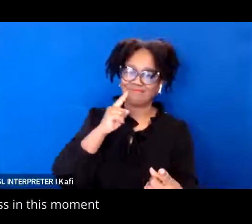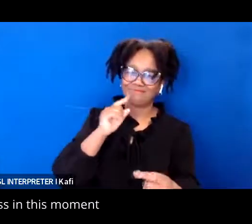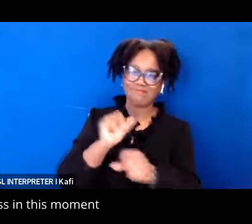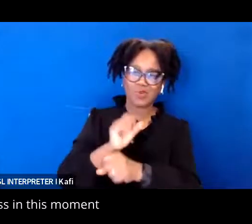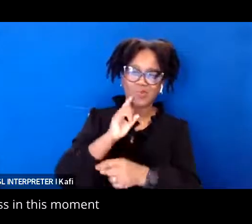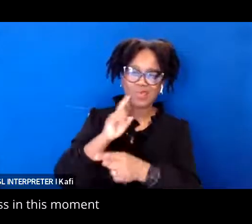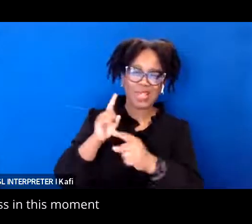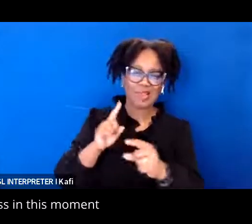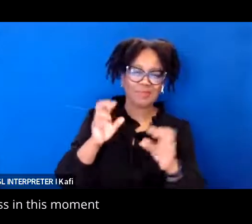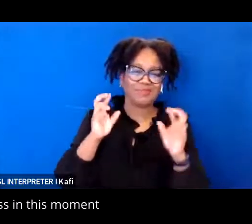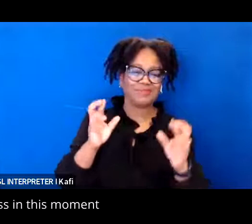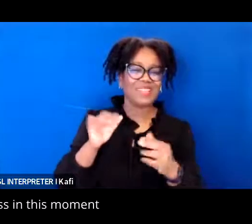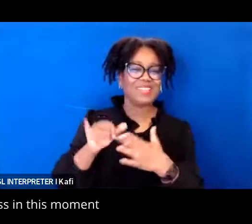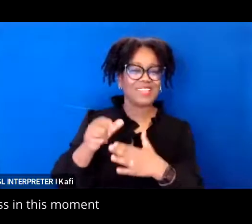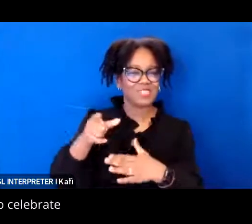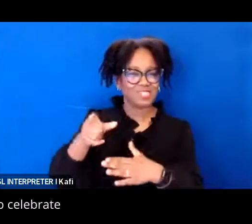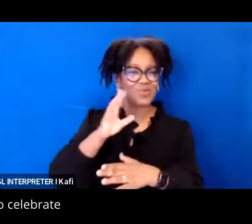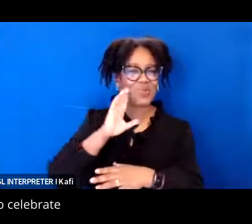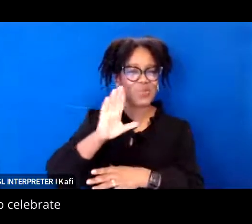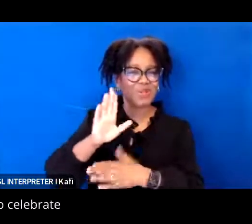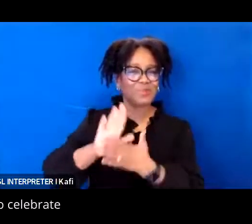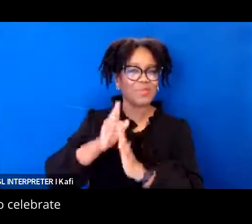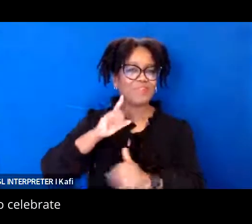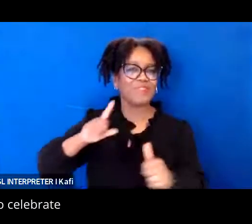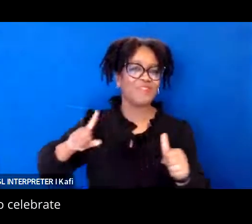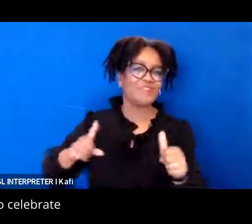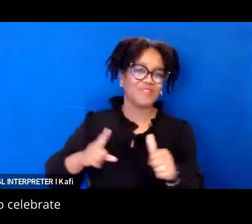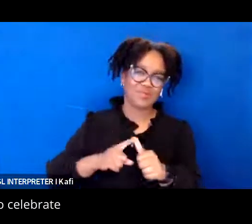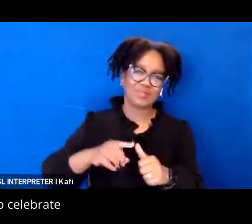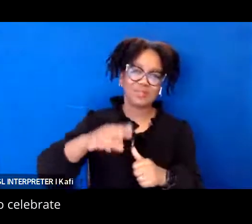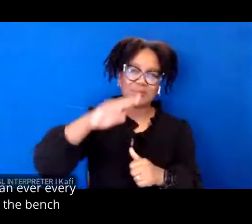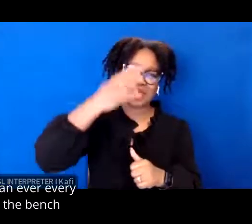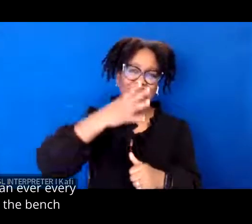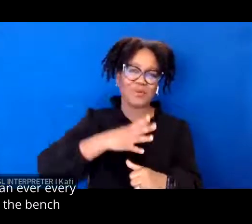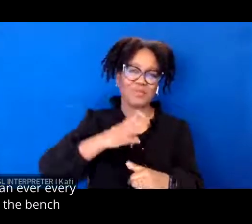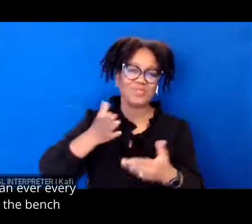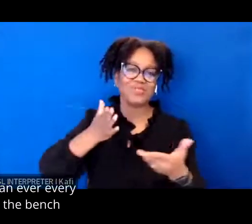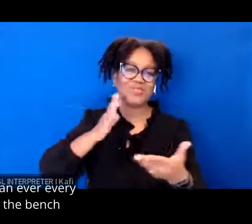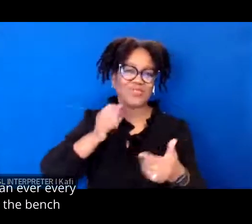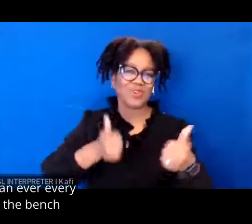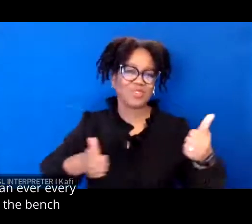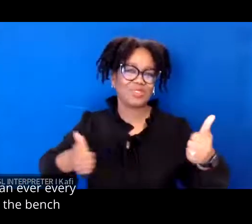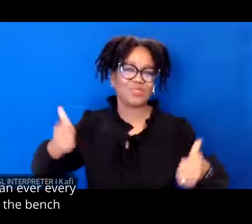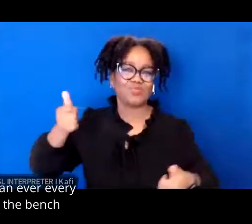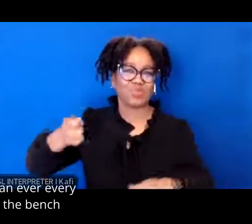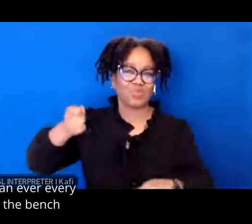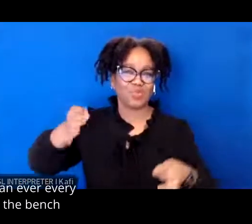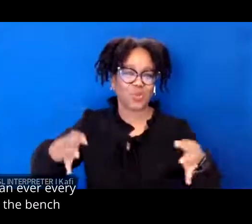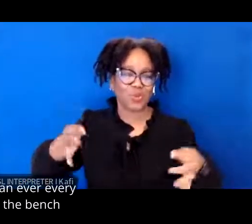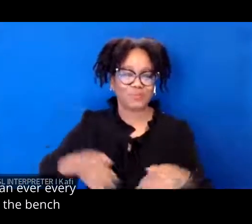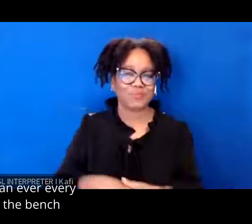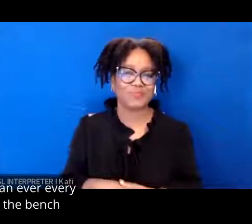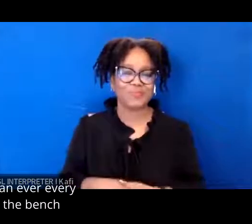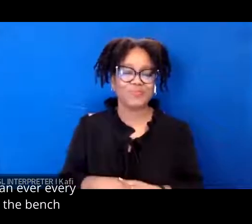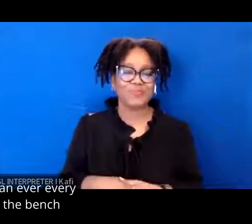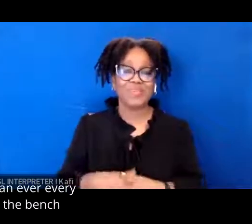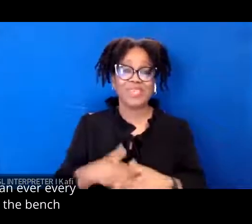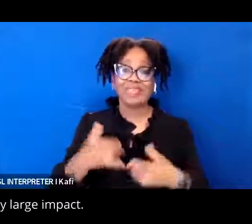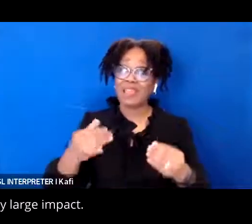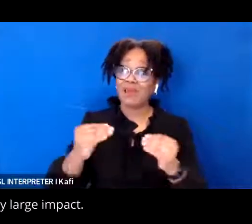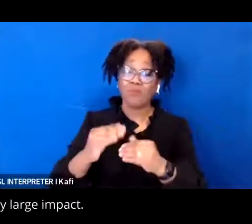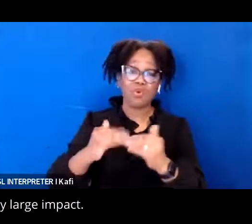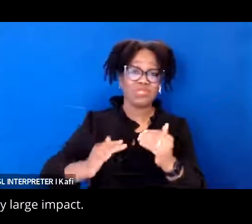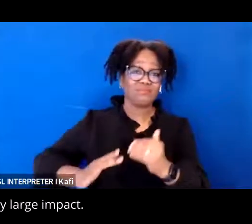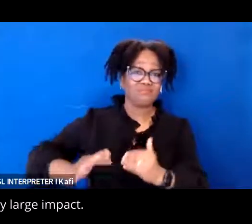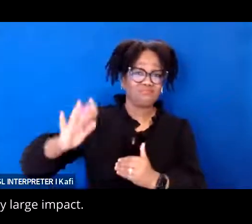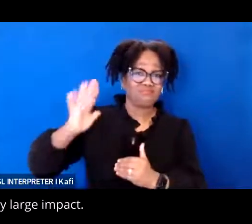there's a lot to process in this moment and so much to celebrate and now more than ever every single voice on the bench